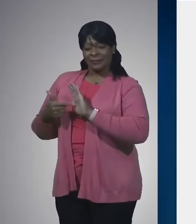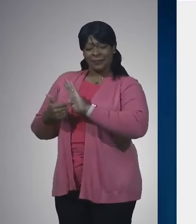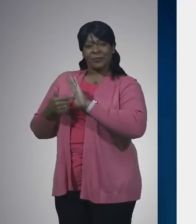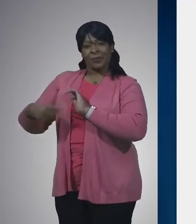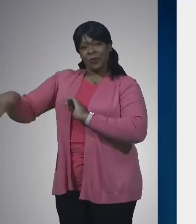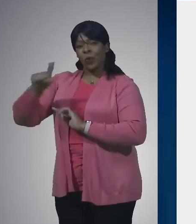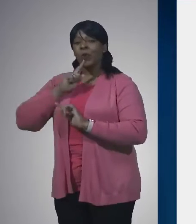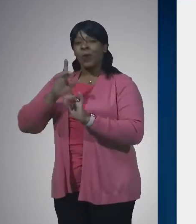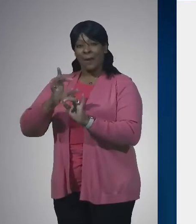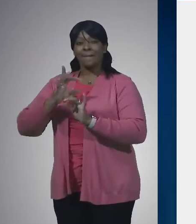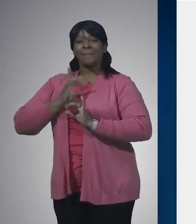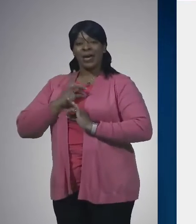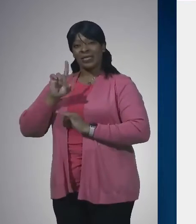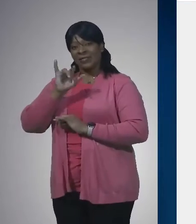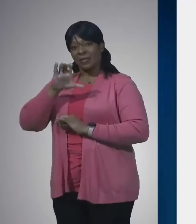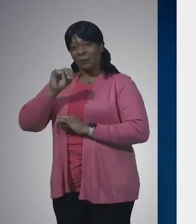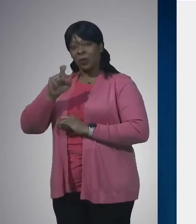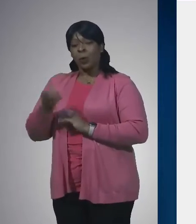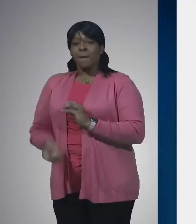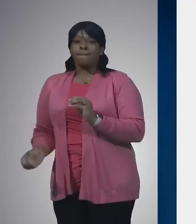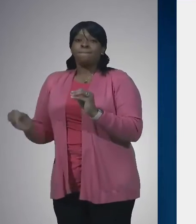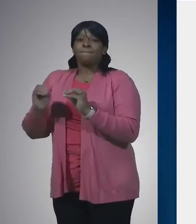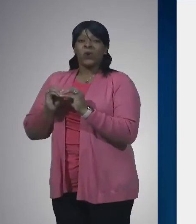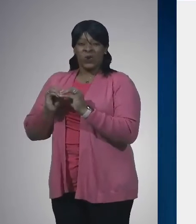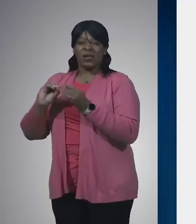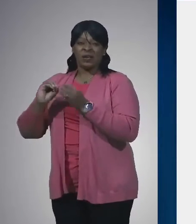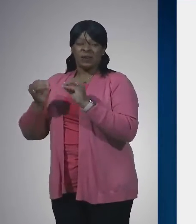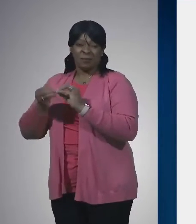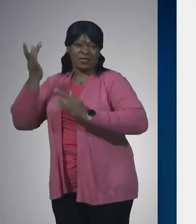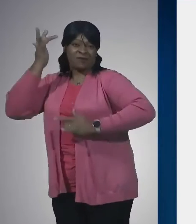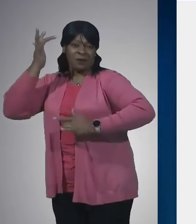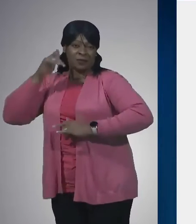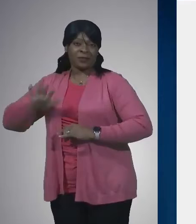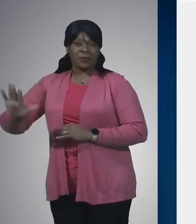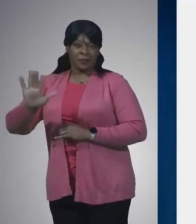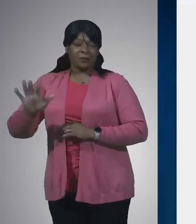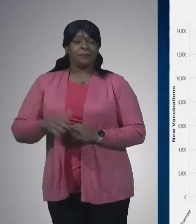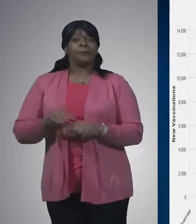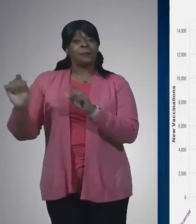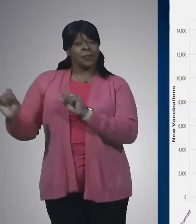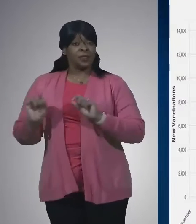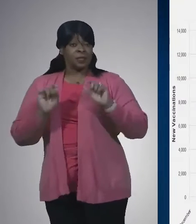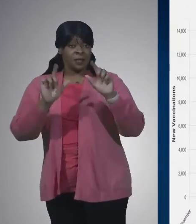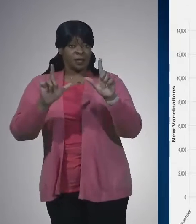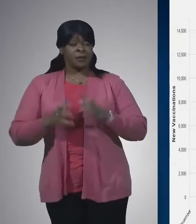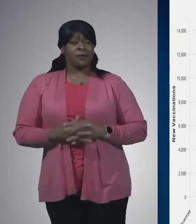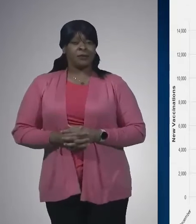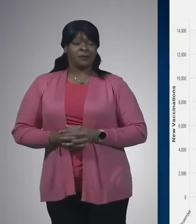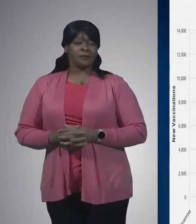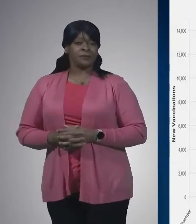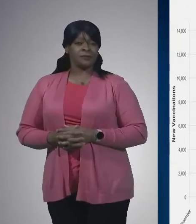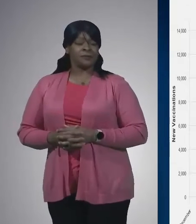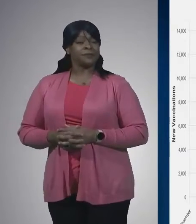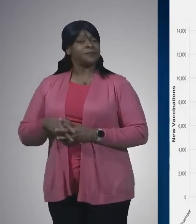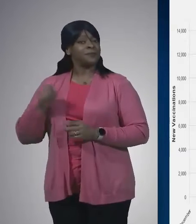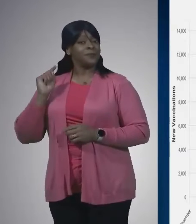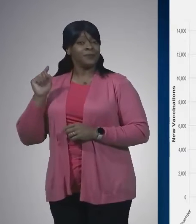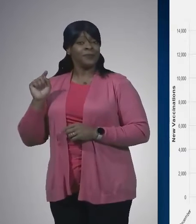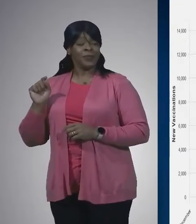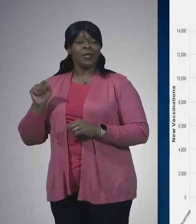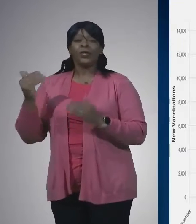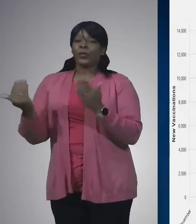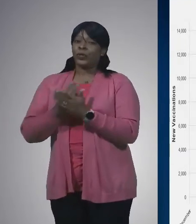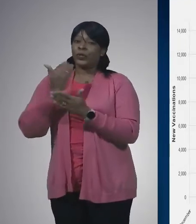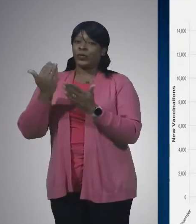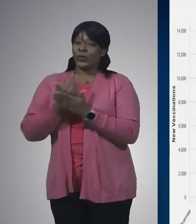those zip codes that have more active pediatric cases. Next slide. And this is a new